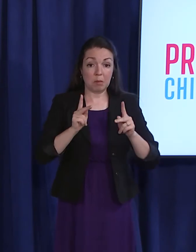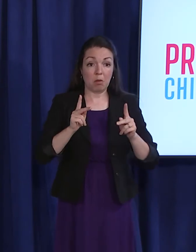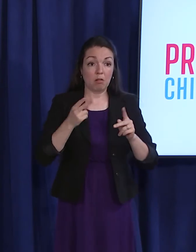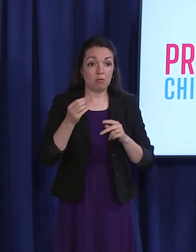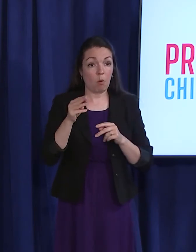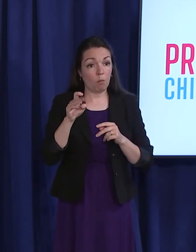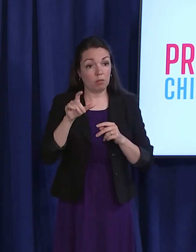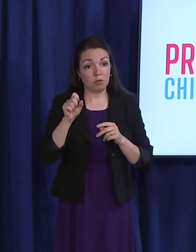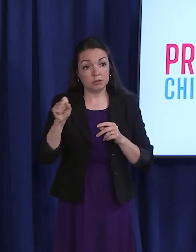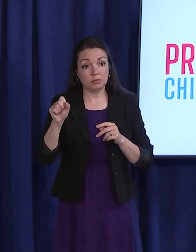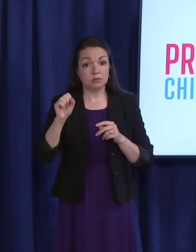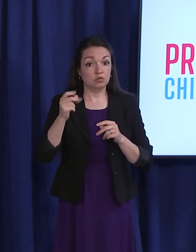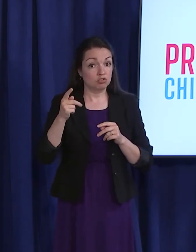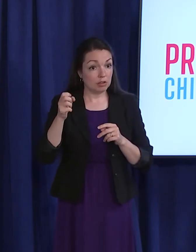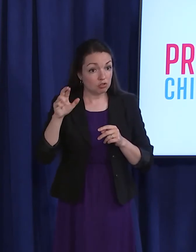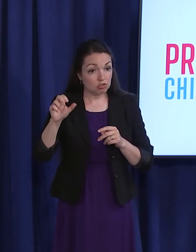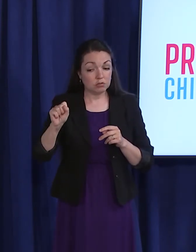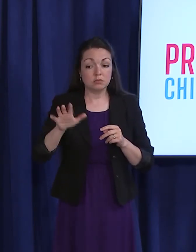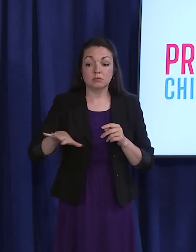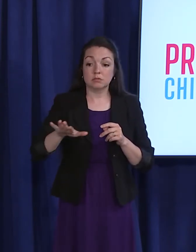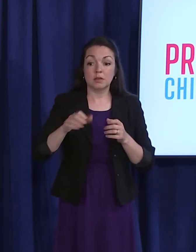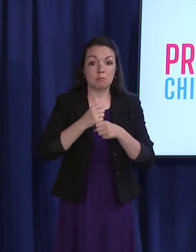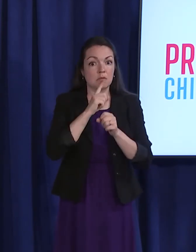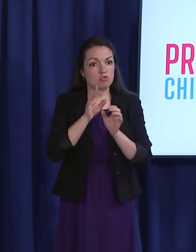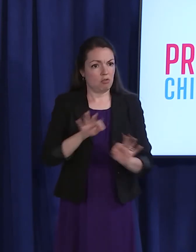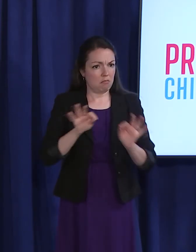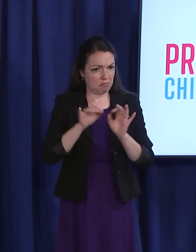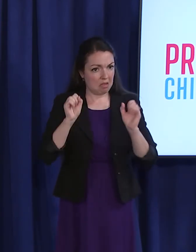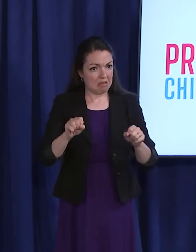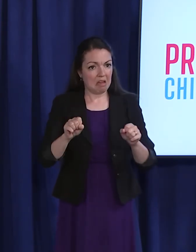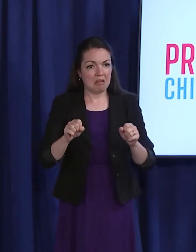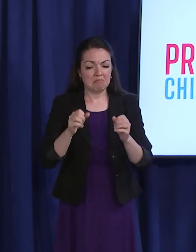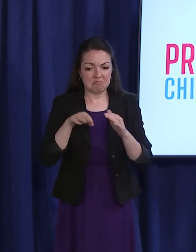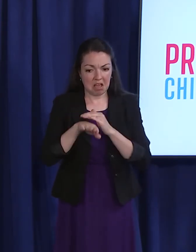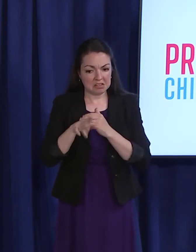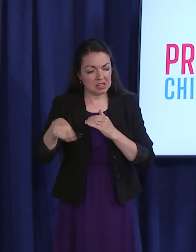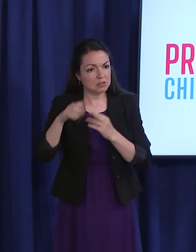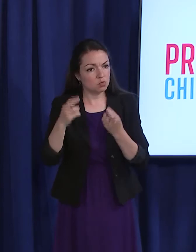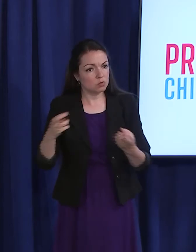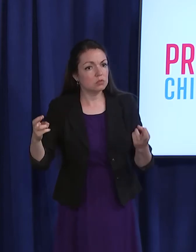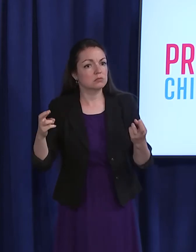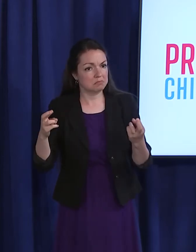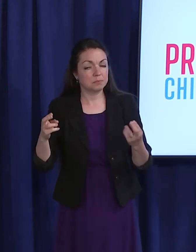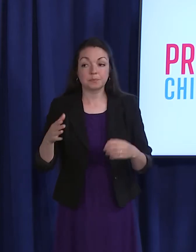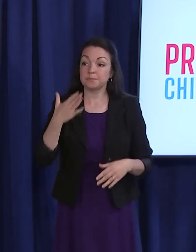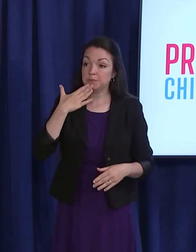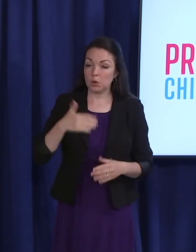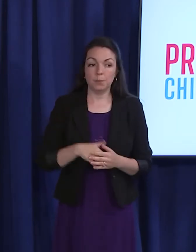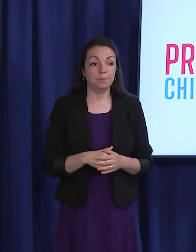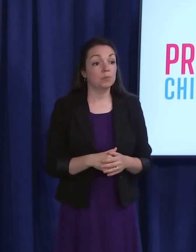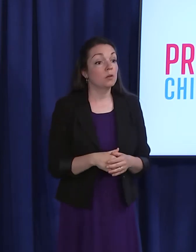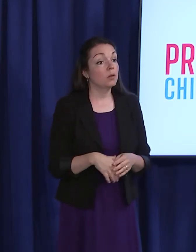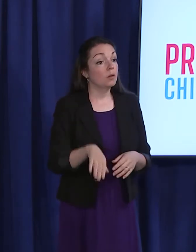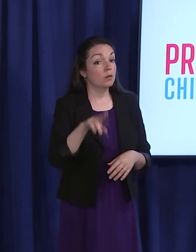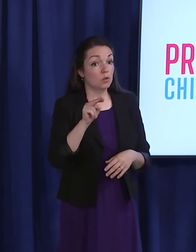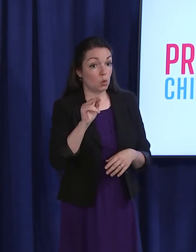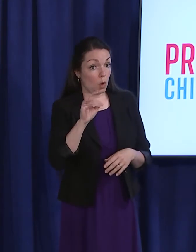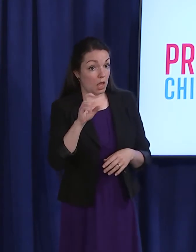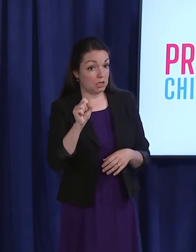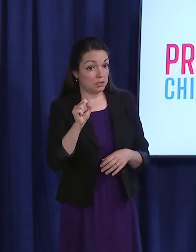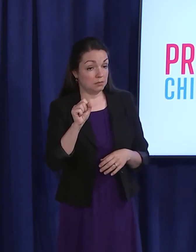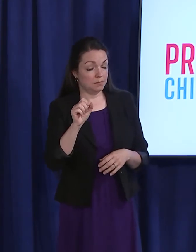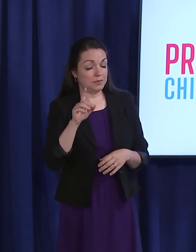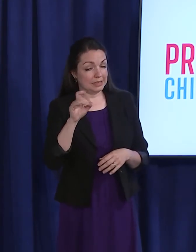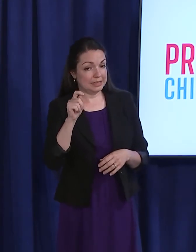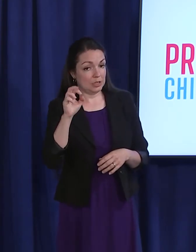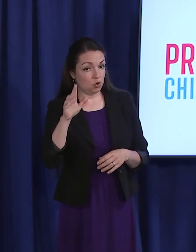homeless shelters, and certainly we're supportive of making sure that they can access resources. Thank you. Given that the United Center will wind down and you have all these